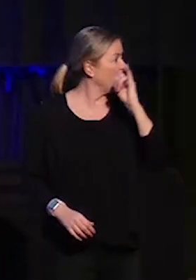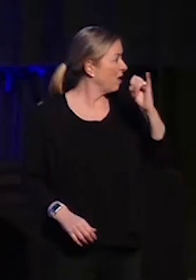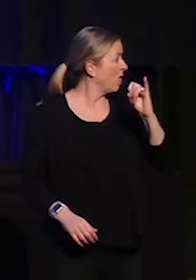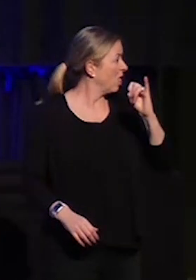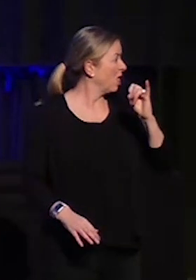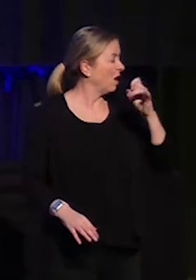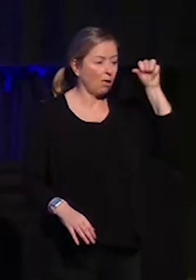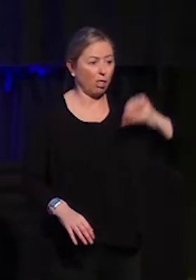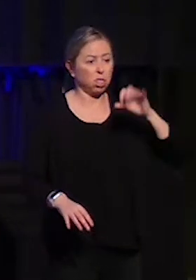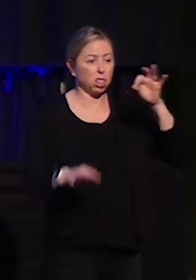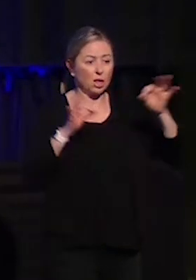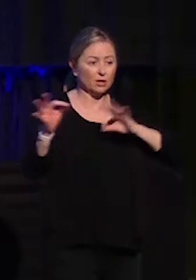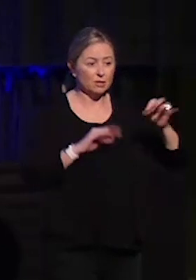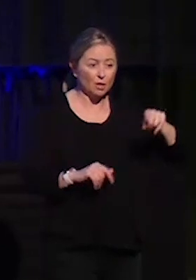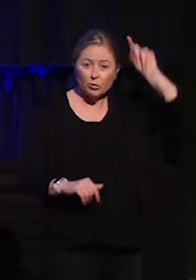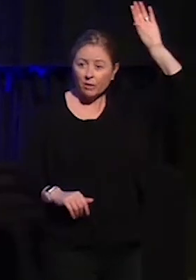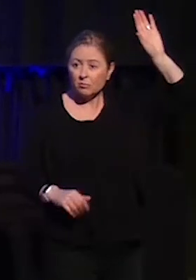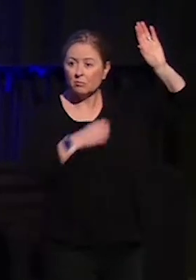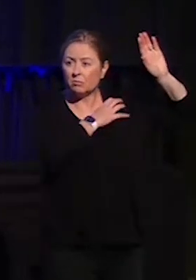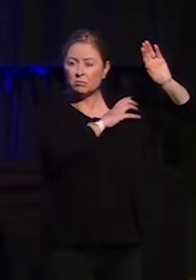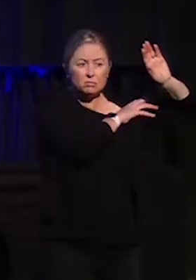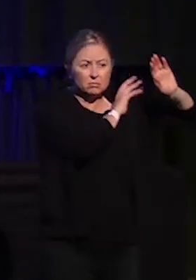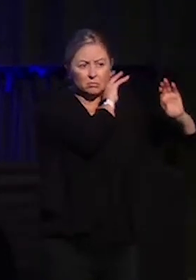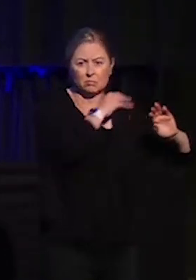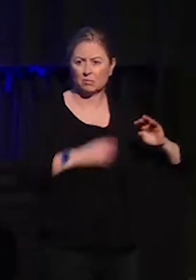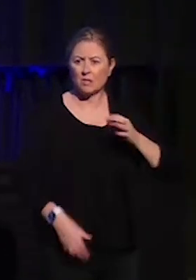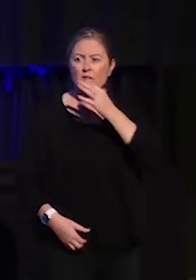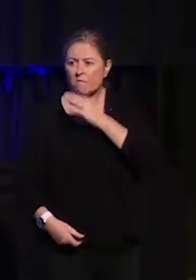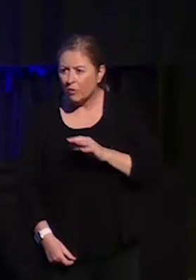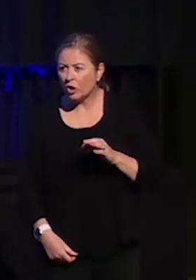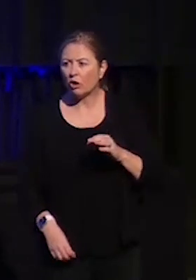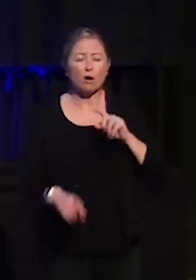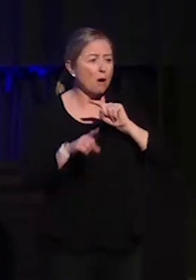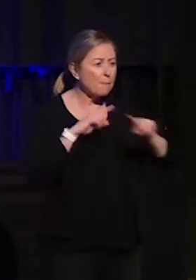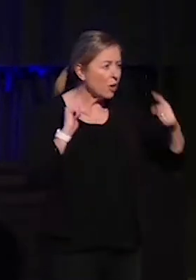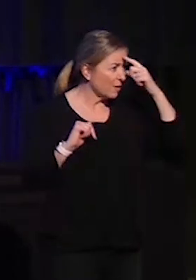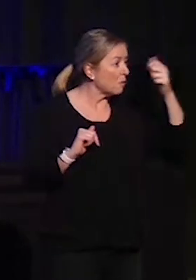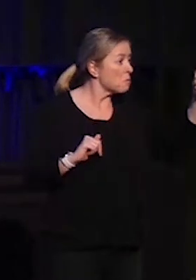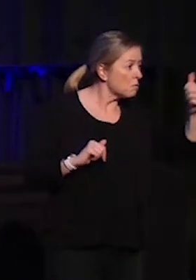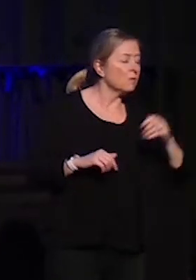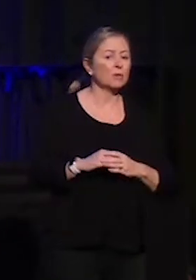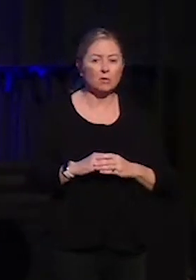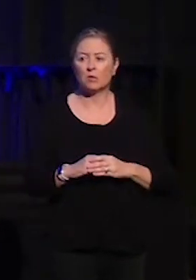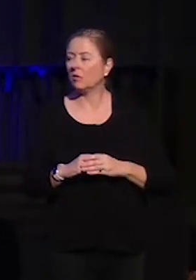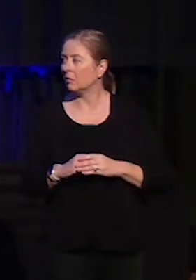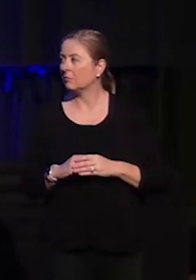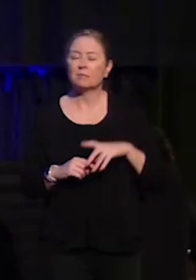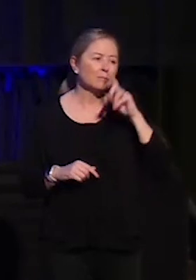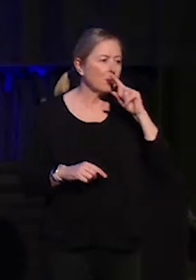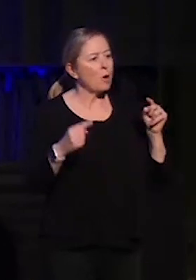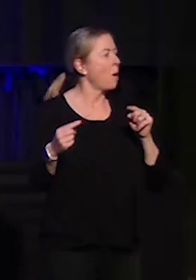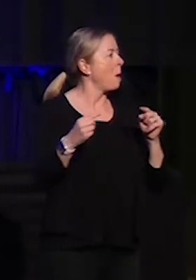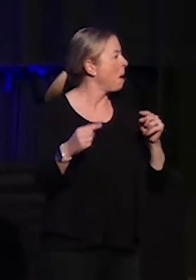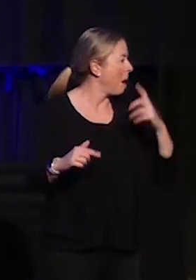so good design? Raise your other hand. Raise your hand. No. Okay. Most people seem to think that it's good design, and there are arguments. You could